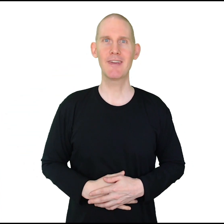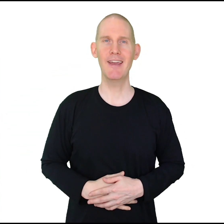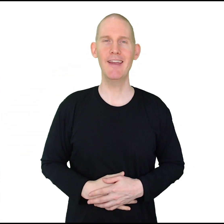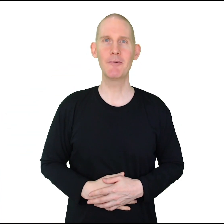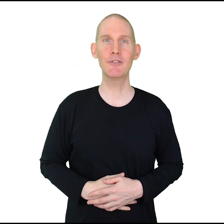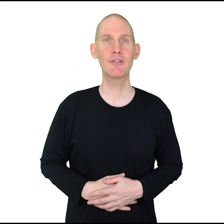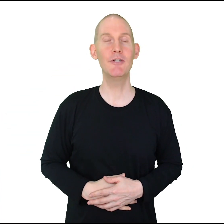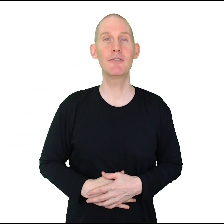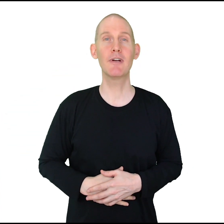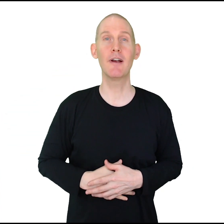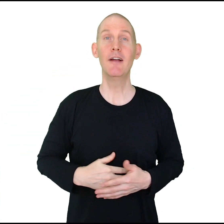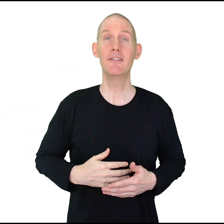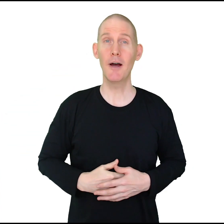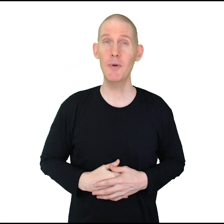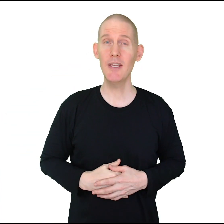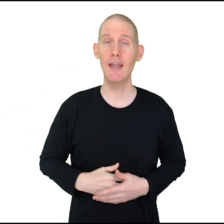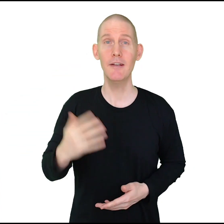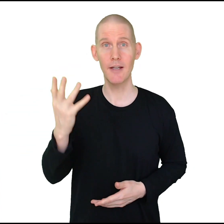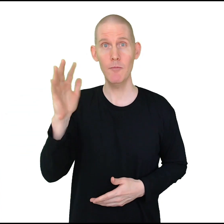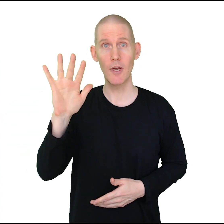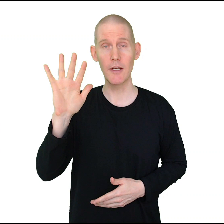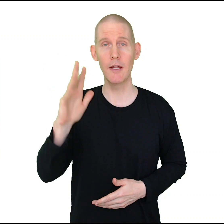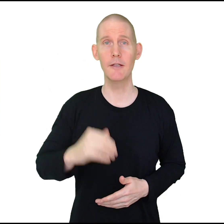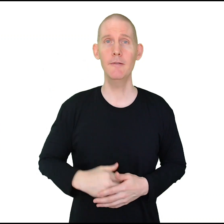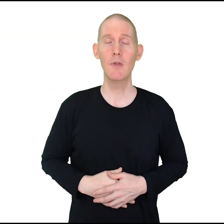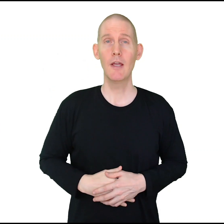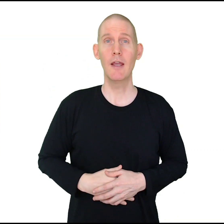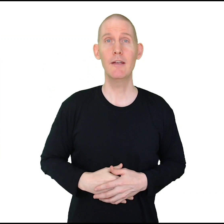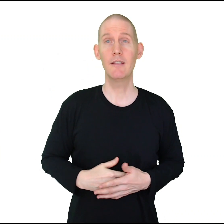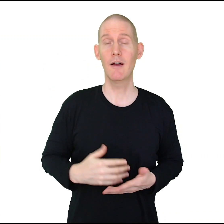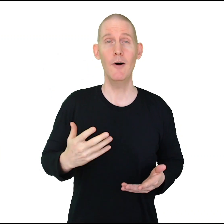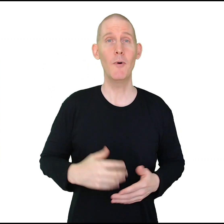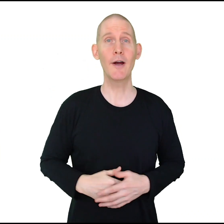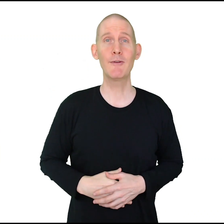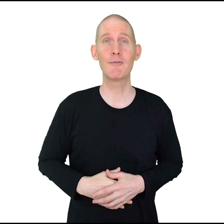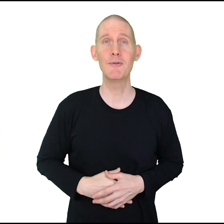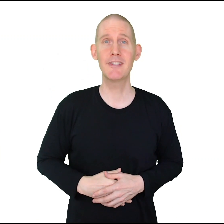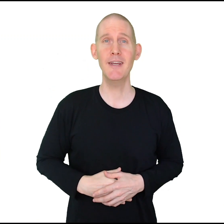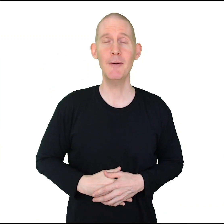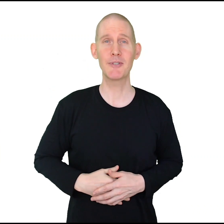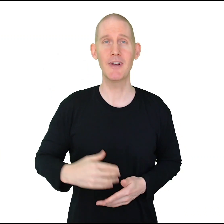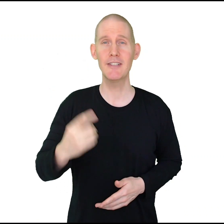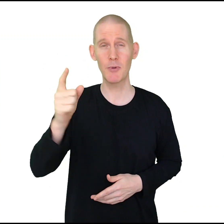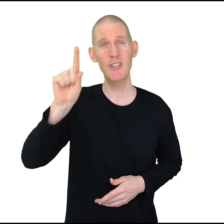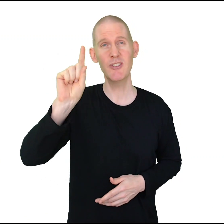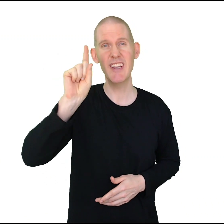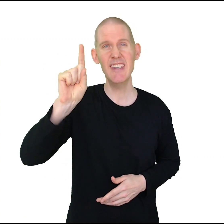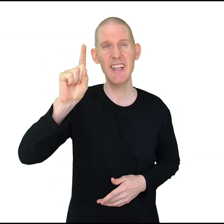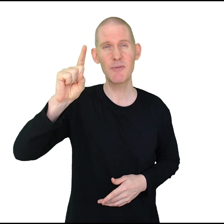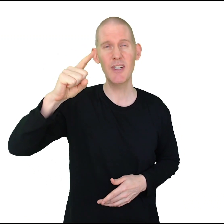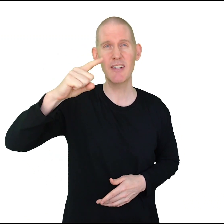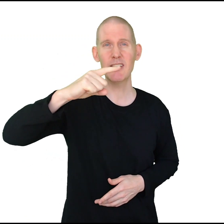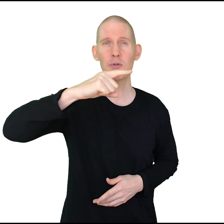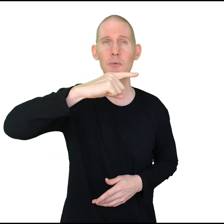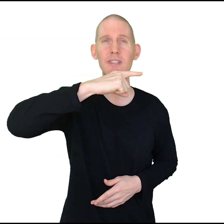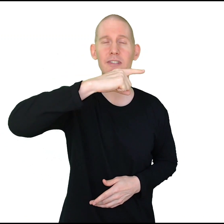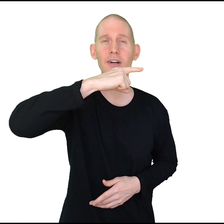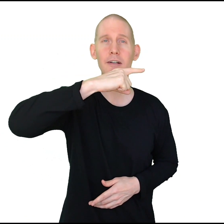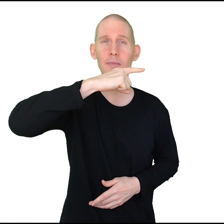Okay, we're just going to use our dominant hand. I'm right-handed, and I'll walk you through the steps, all right? So we're going to use our index finger. That's where we start. And